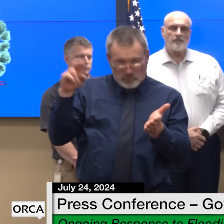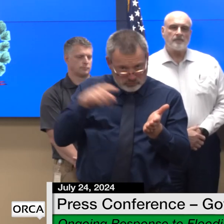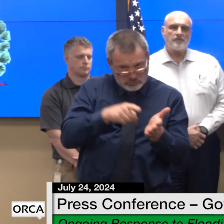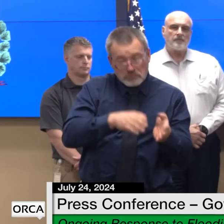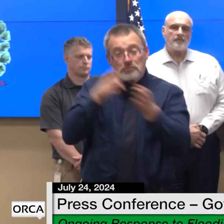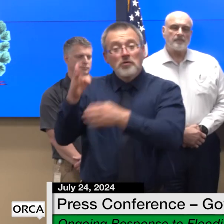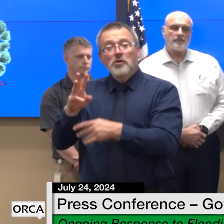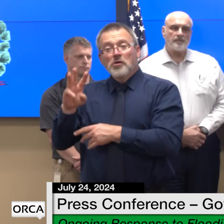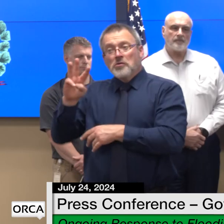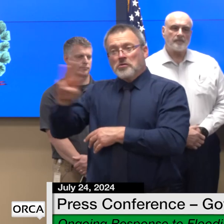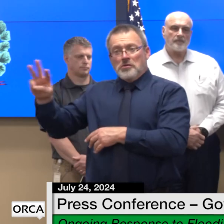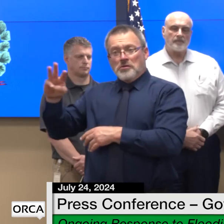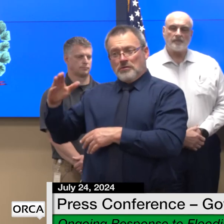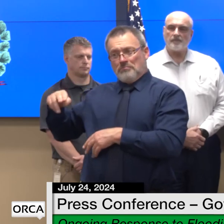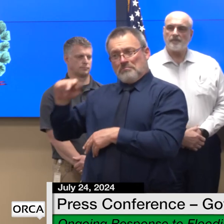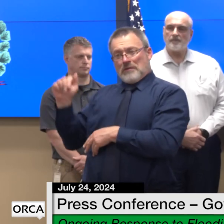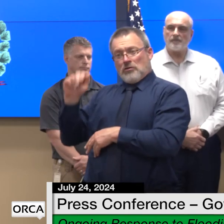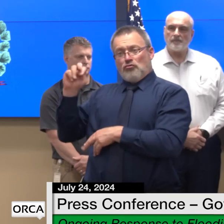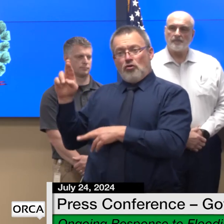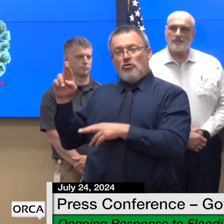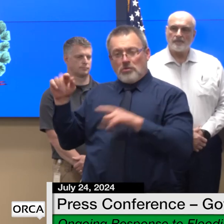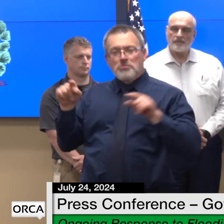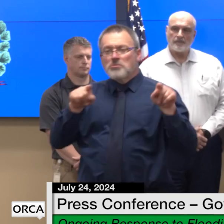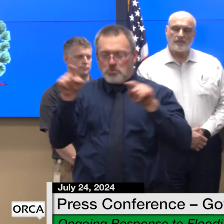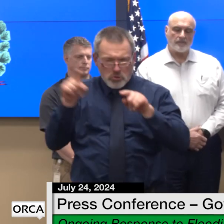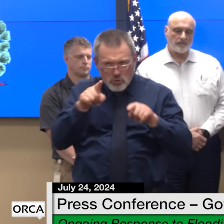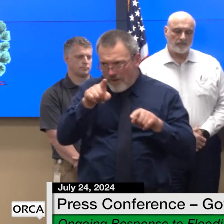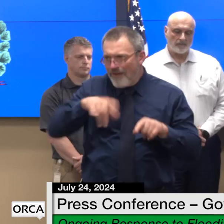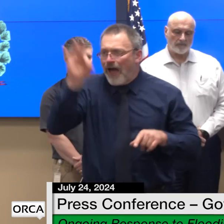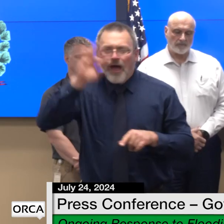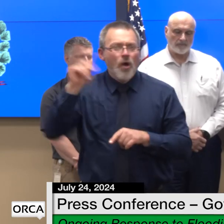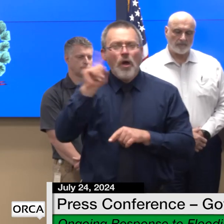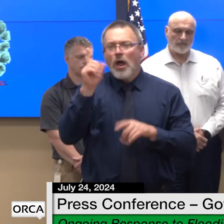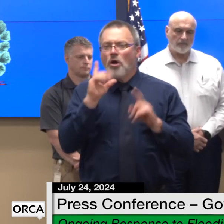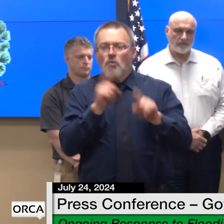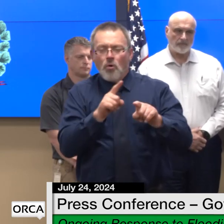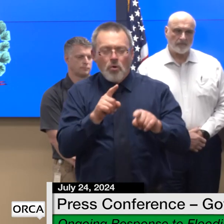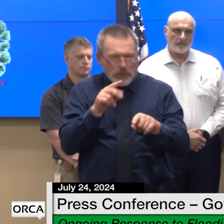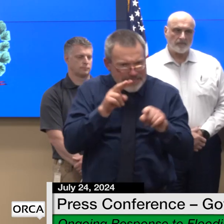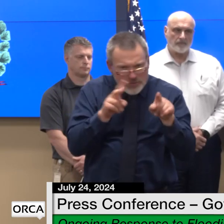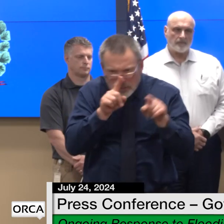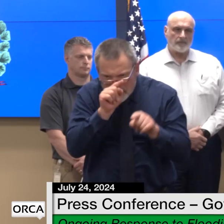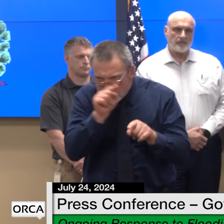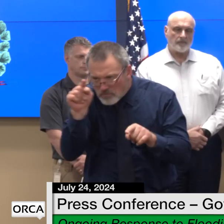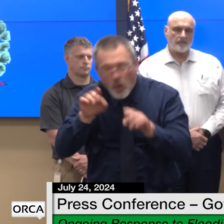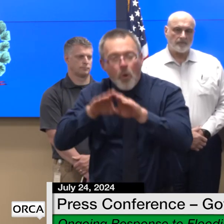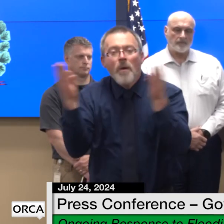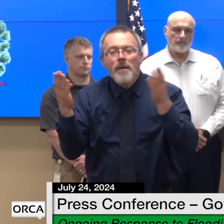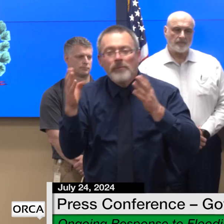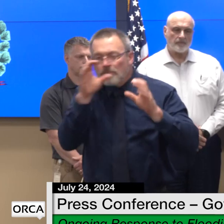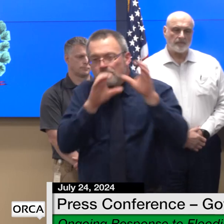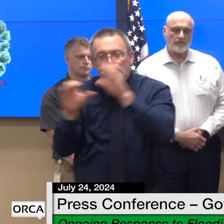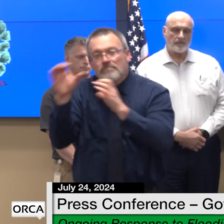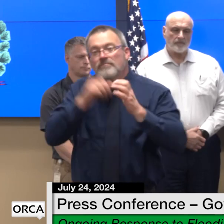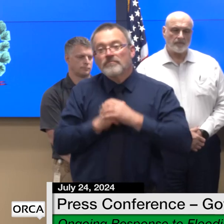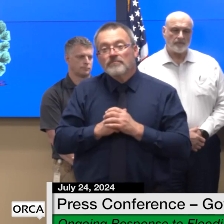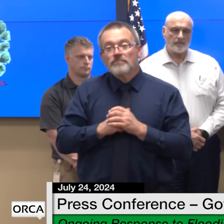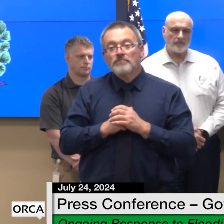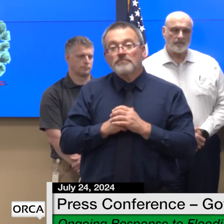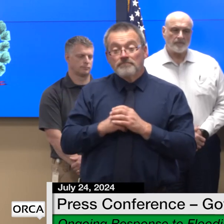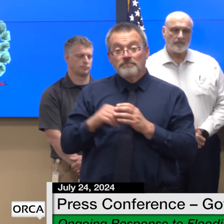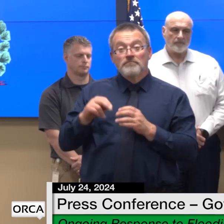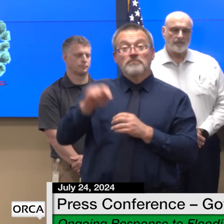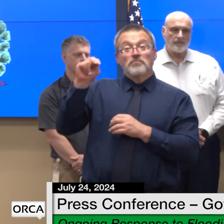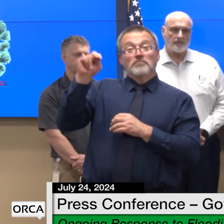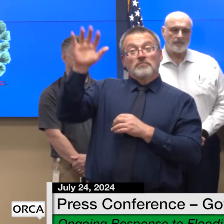heading to ensure that your destination is ready to receive you. Trails in northern Vermont were the